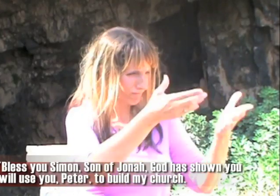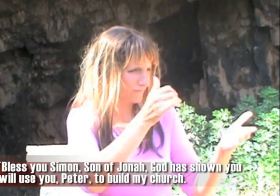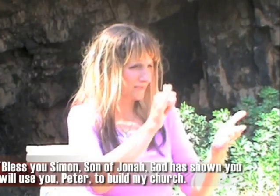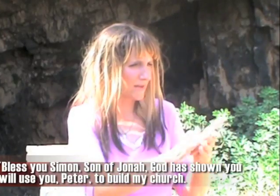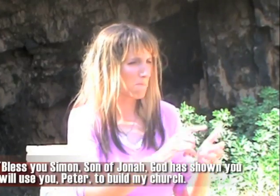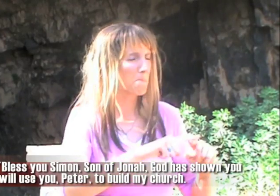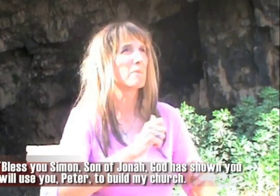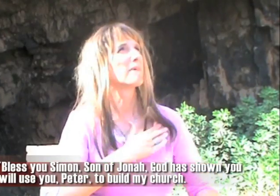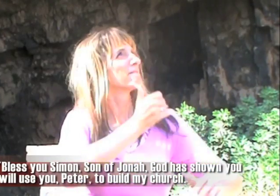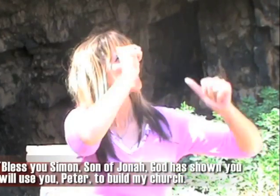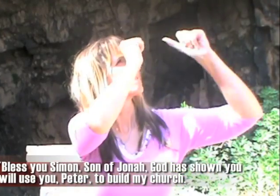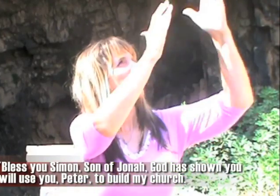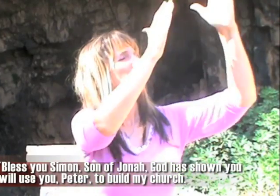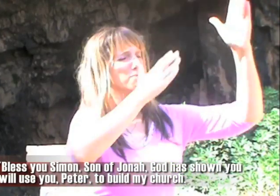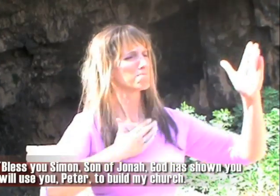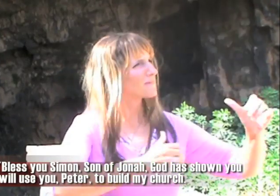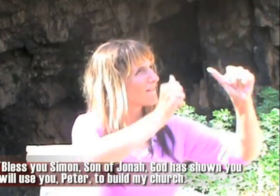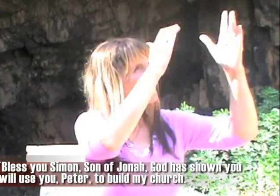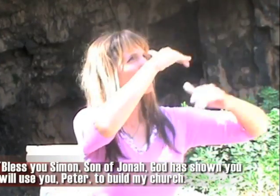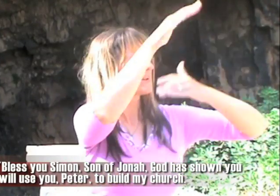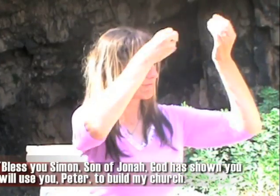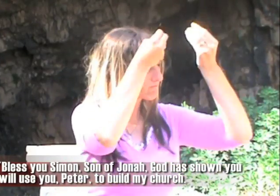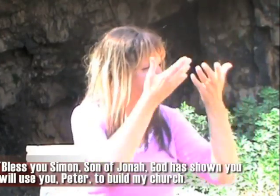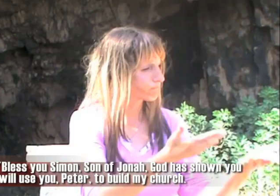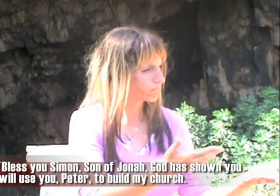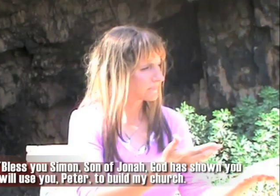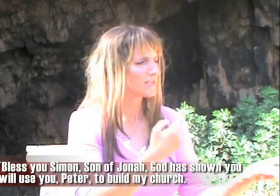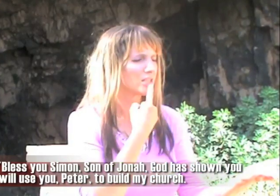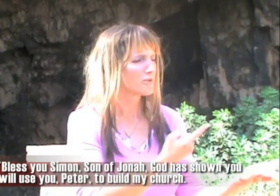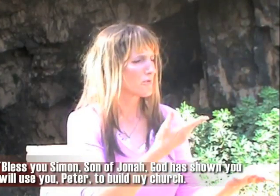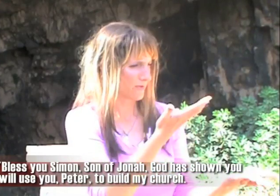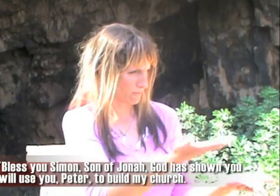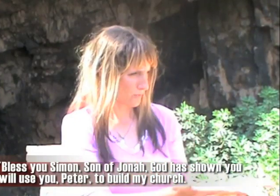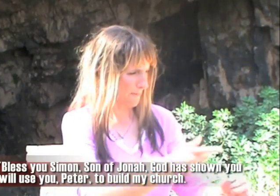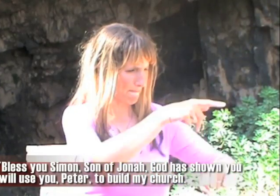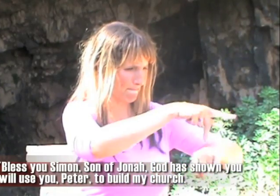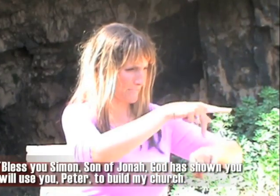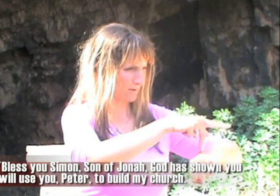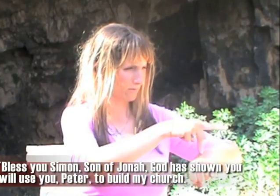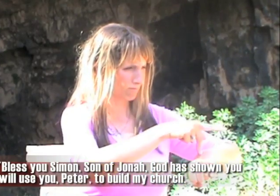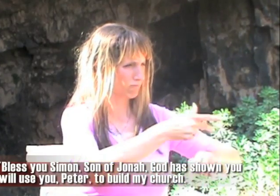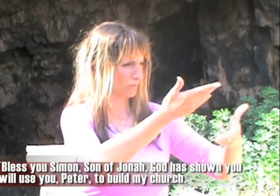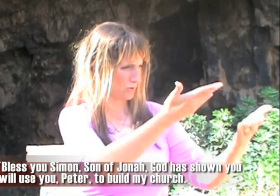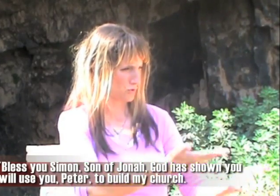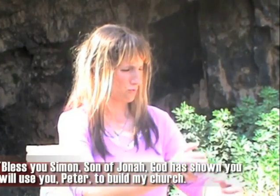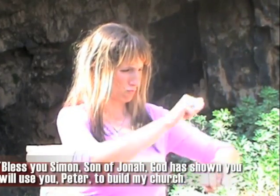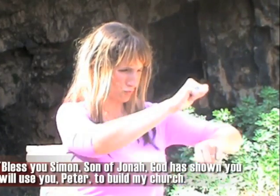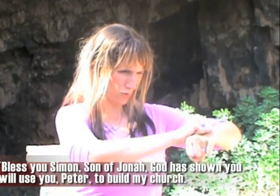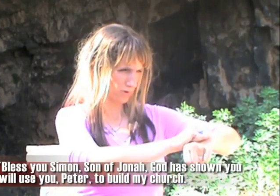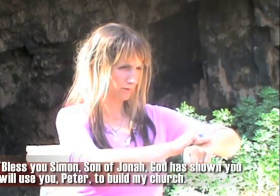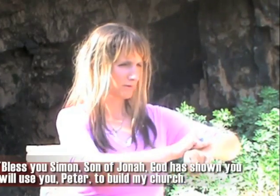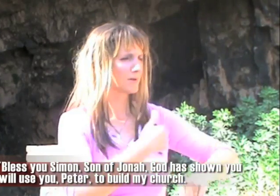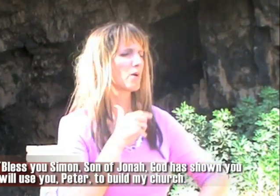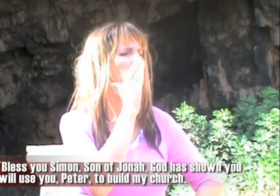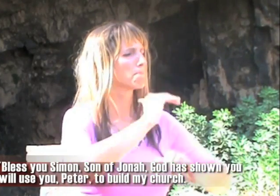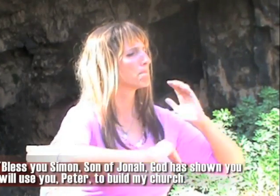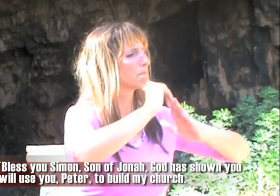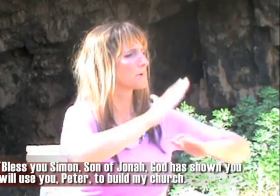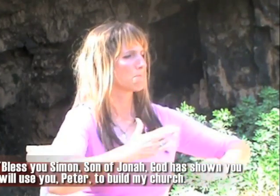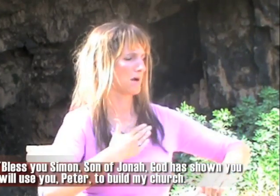They didn't let you know this, but my Father in heaven has made this known to you. And I tell you that you are Peter, and on this rock